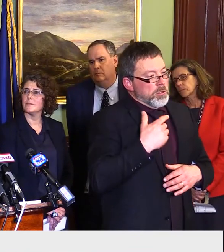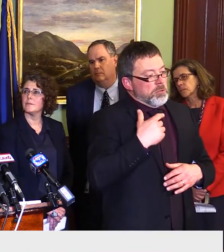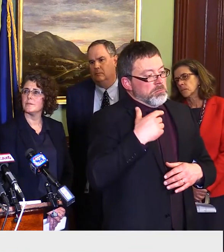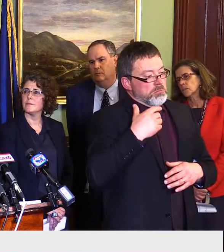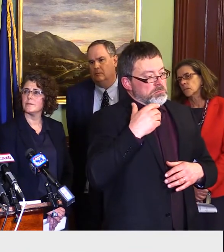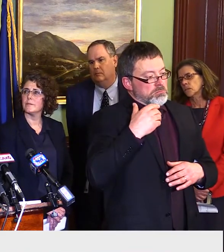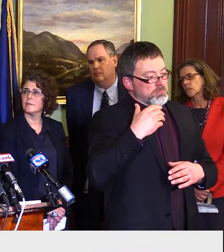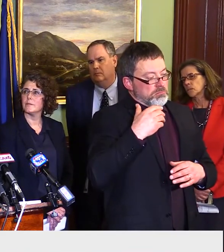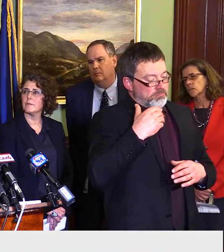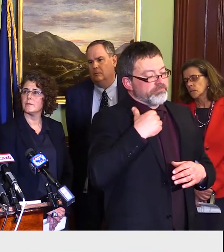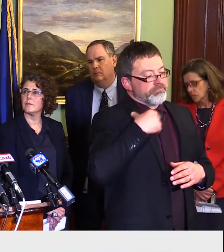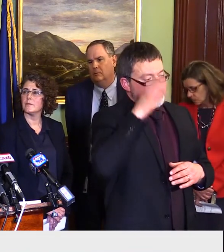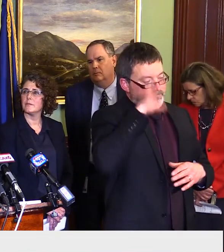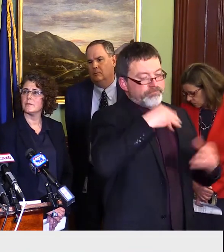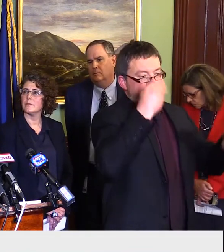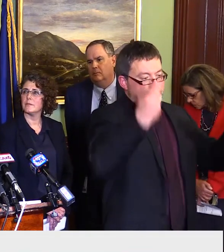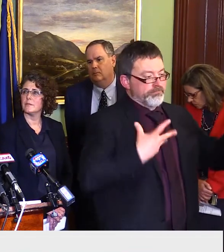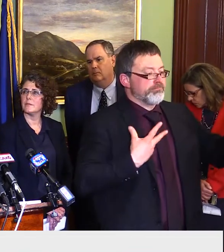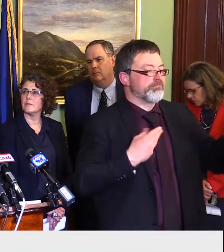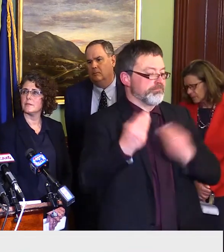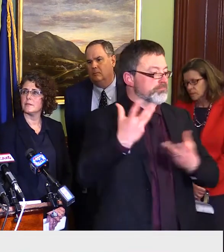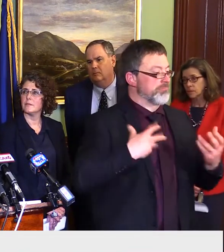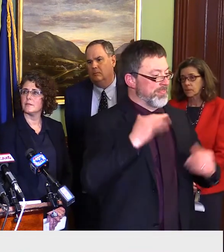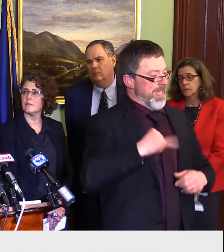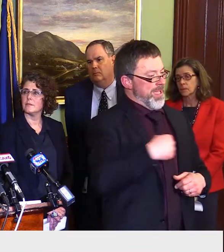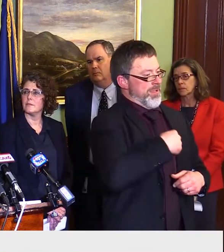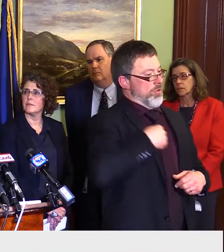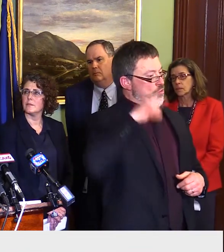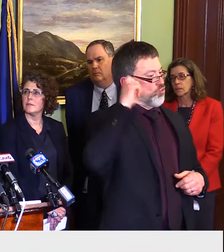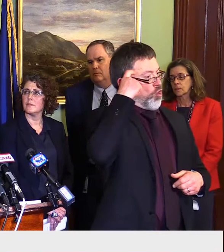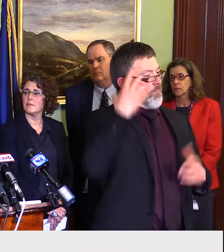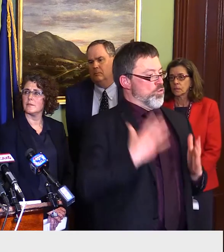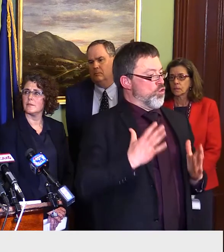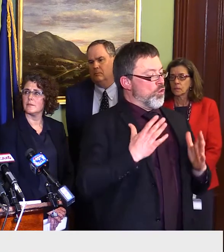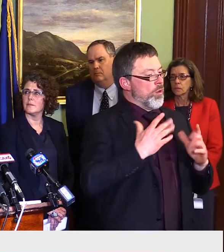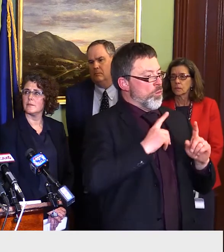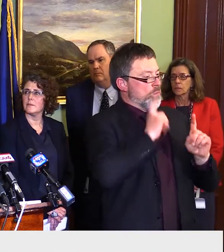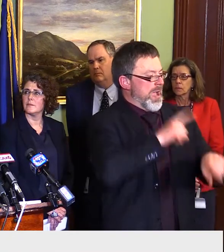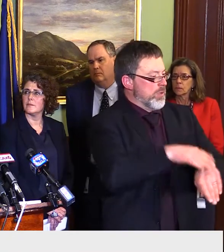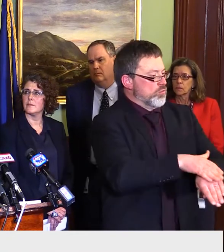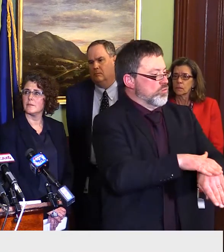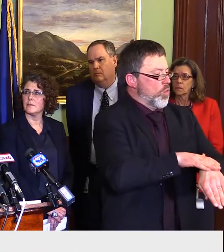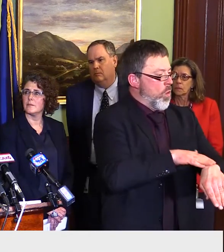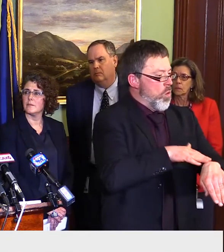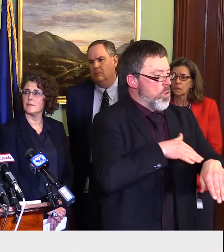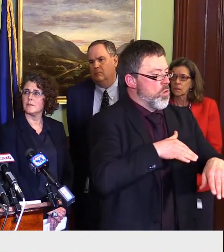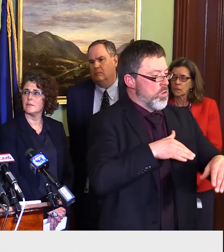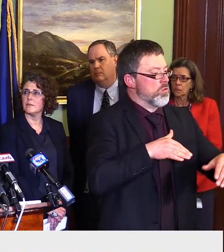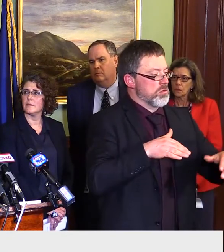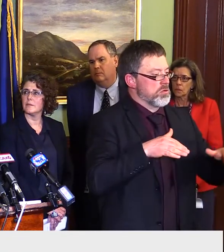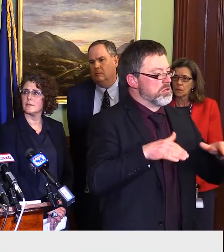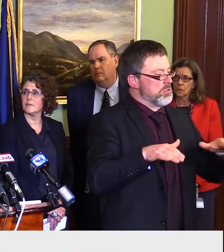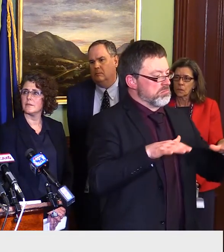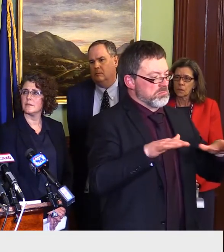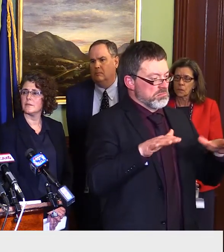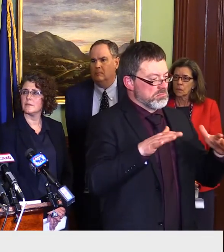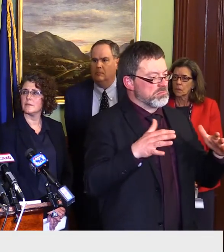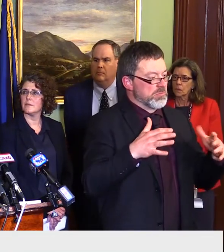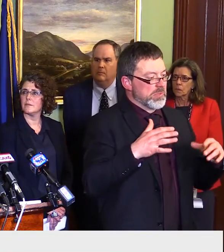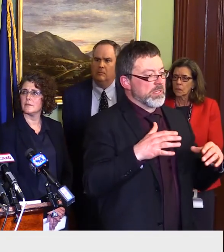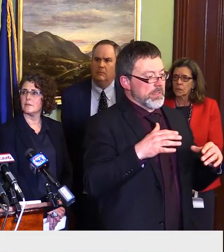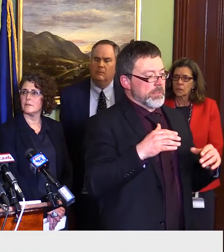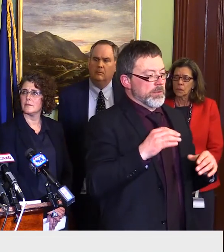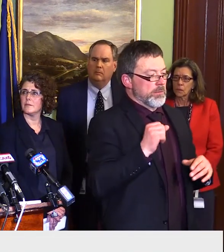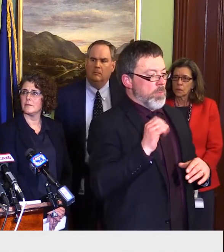basically the U.S. is on Italy's track, but 2 weeks behind Italy. Does that mean that we have been too slow?